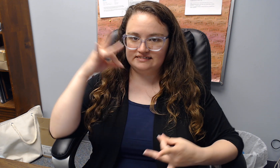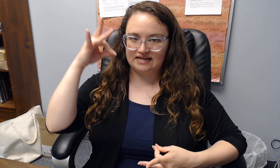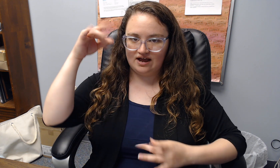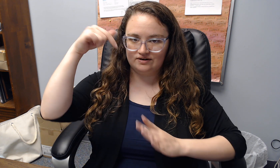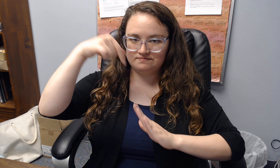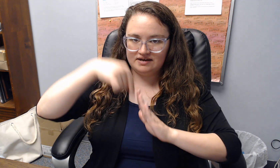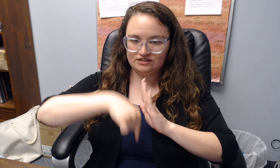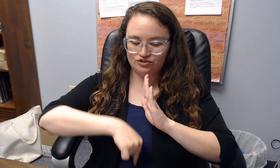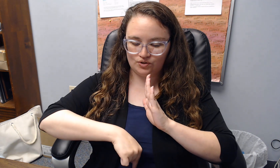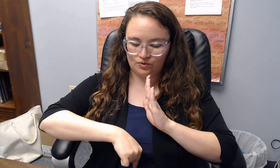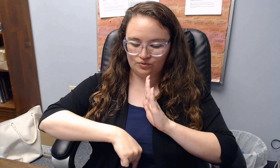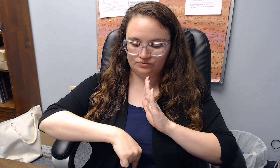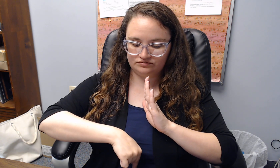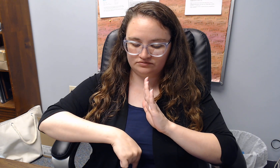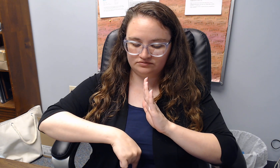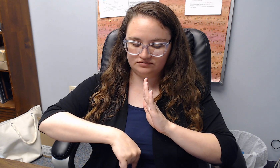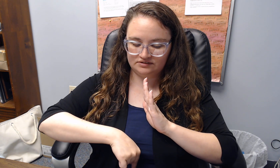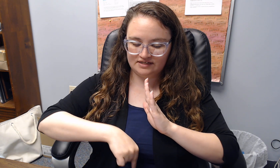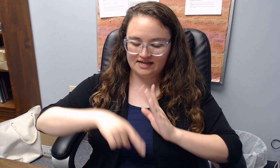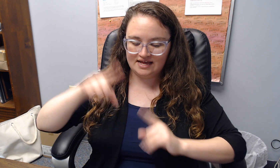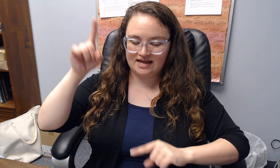down in my soul,